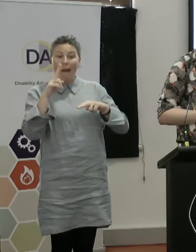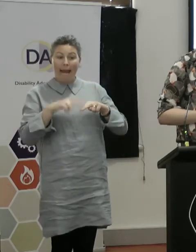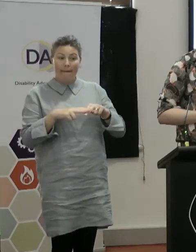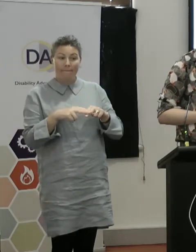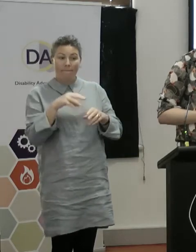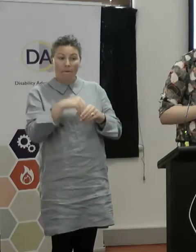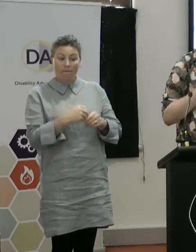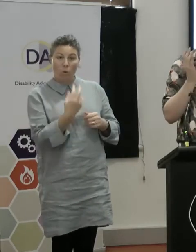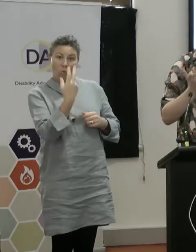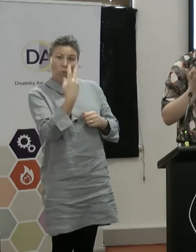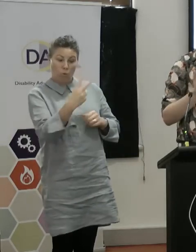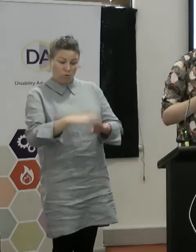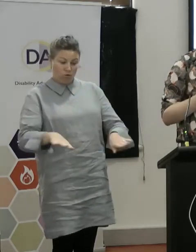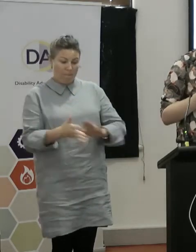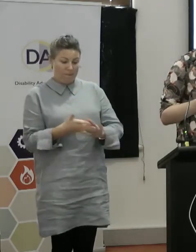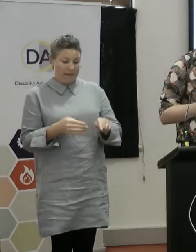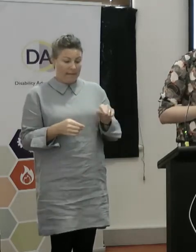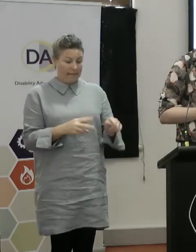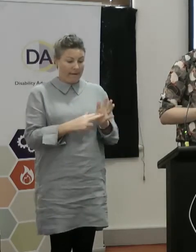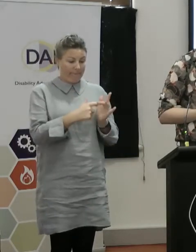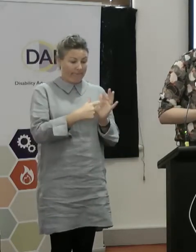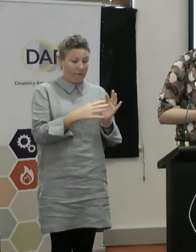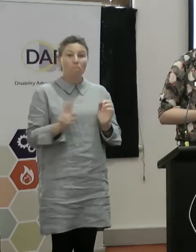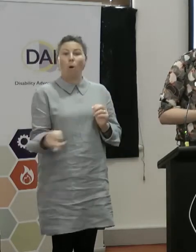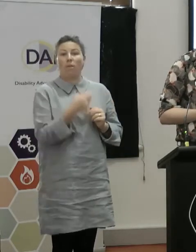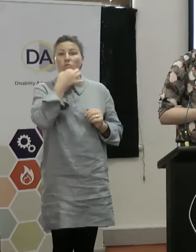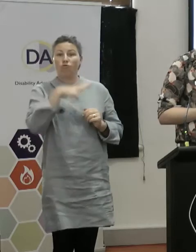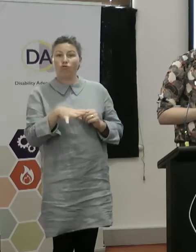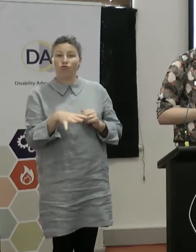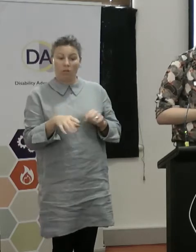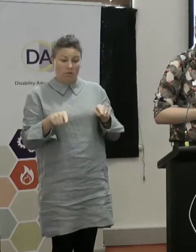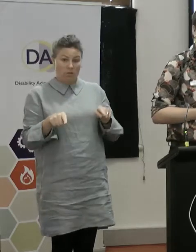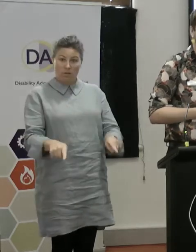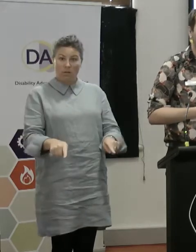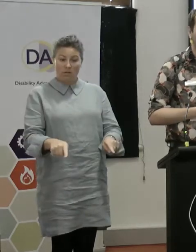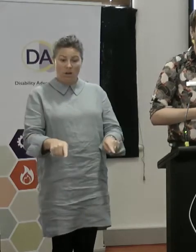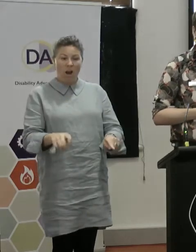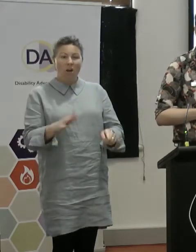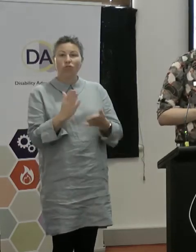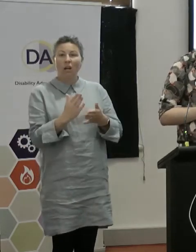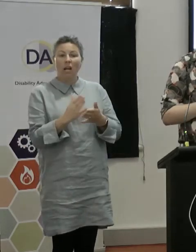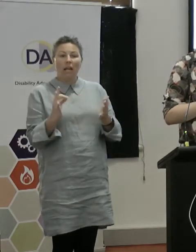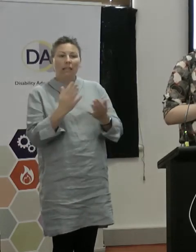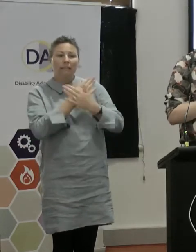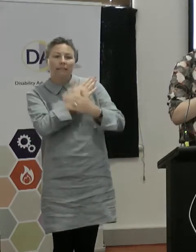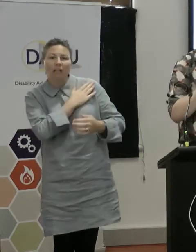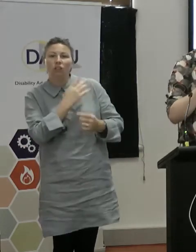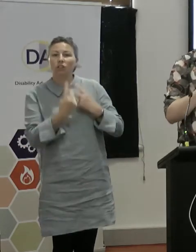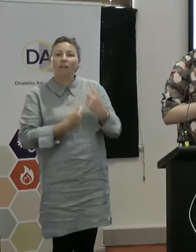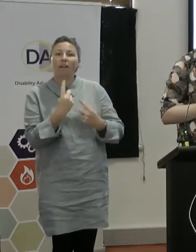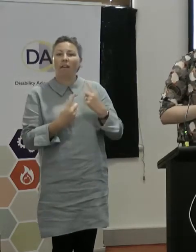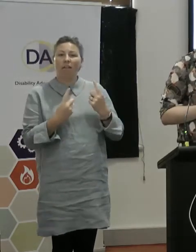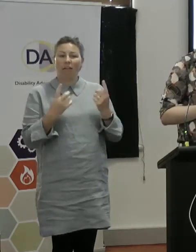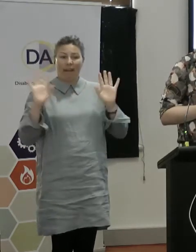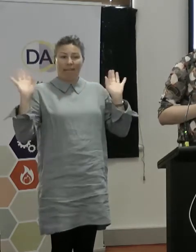2 children, so the perpetrator of the abuse was another child, and it didn't involve any physical contact or penetration, which would put it